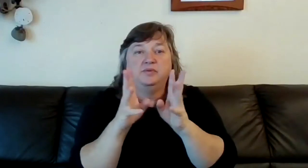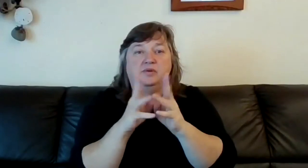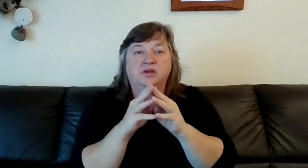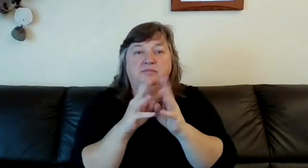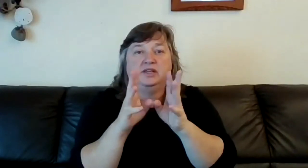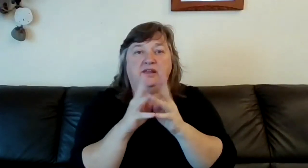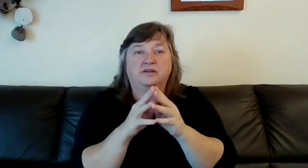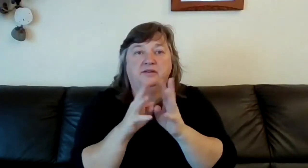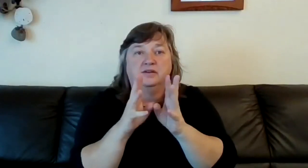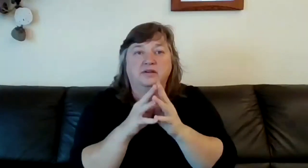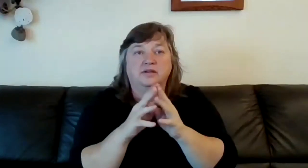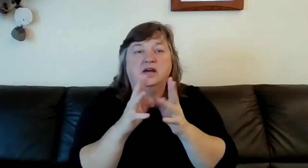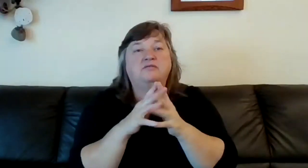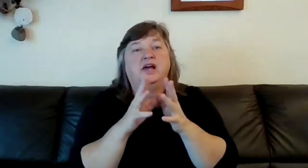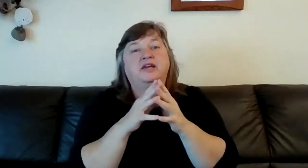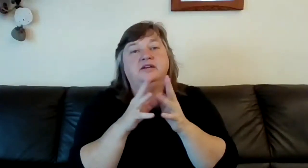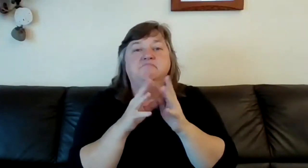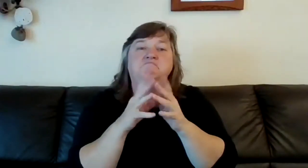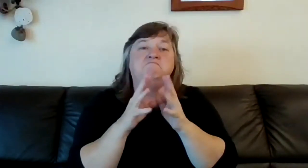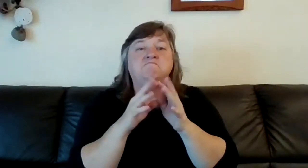People come together, kind of like,